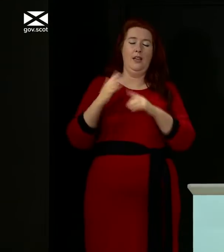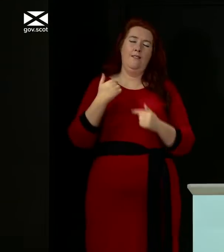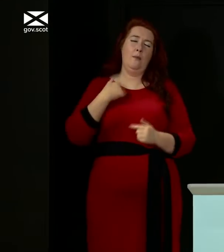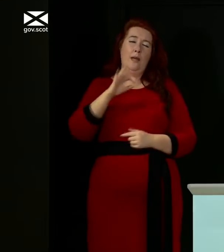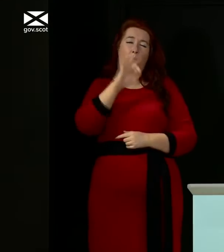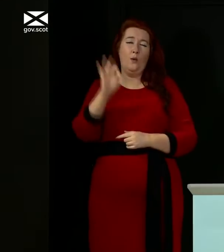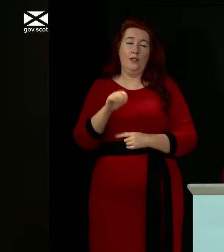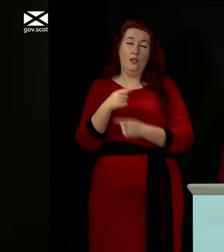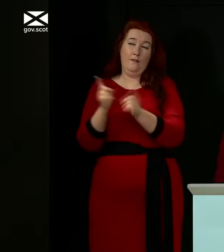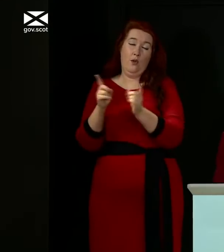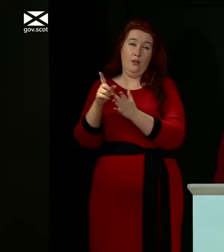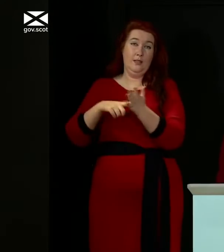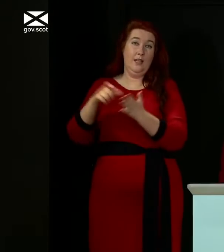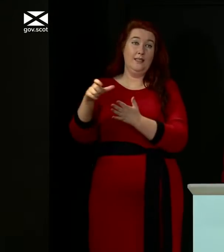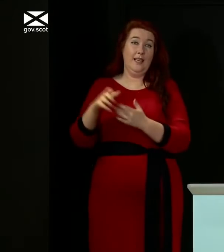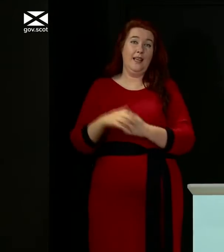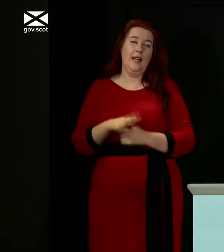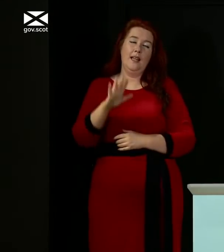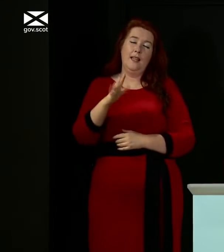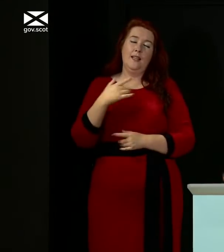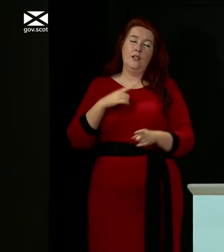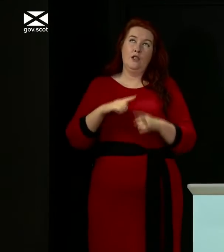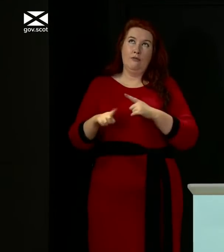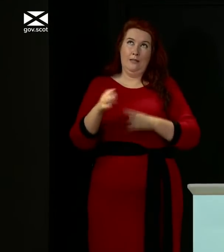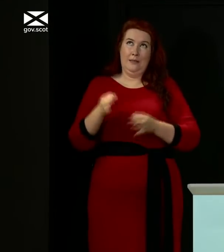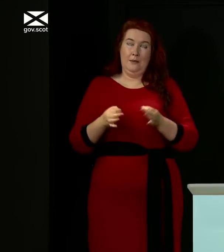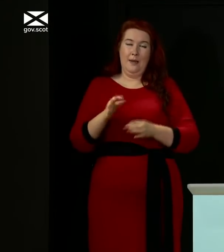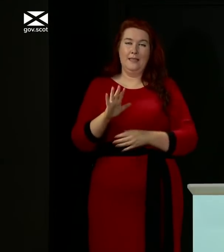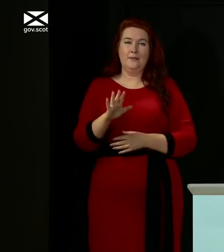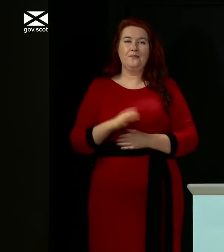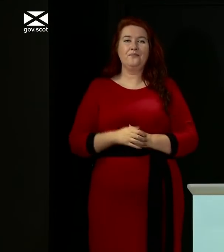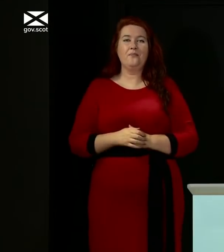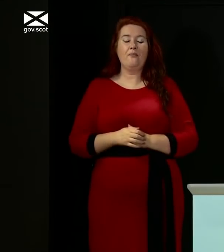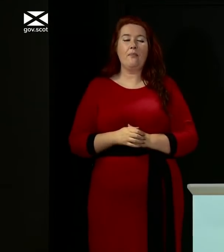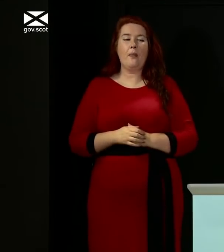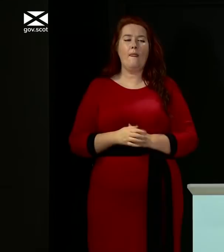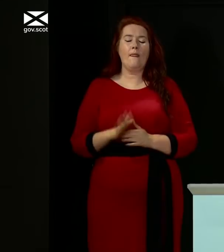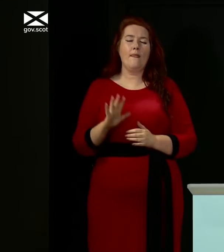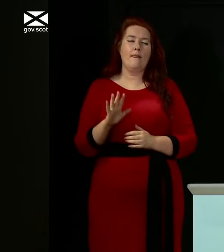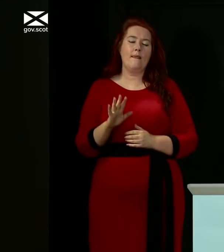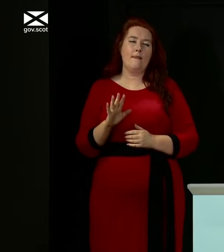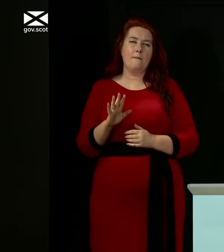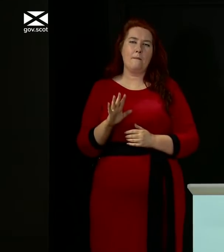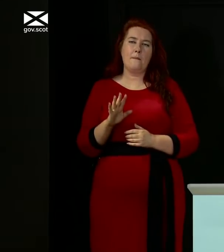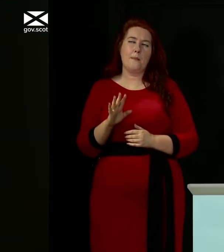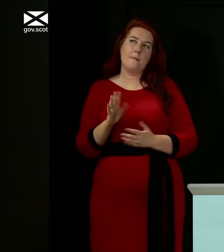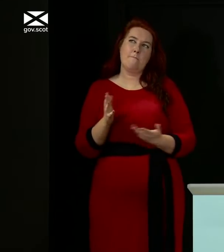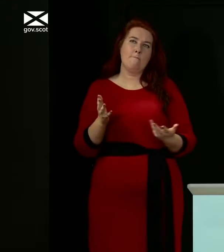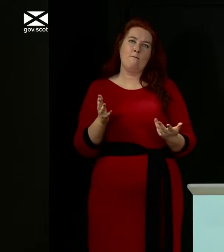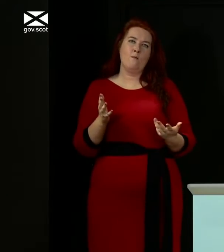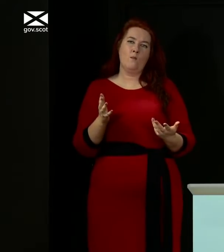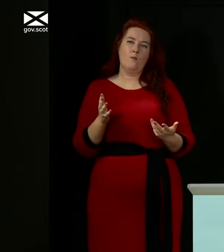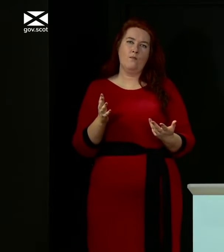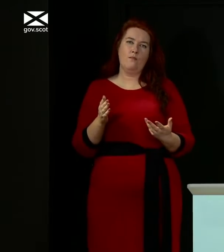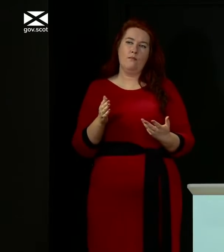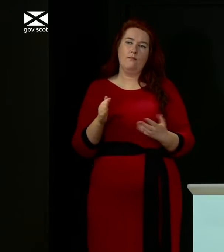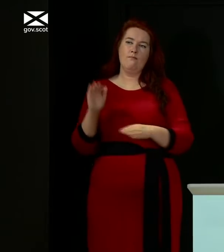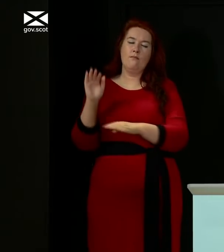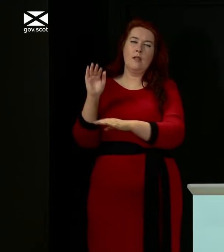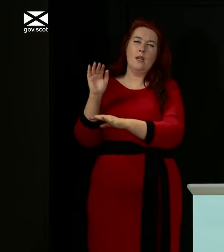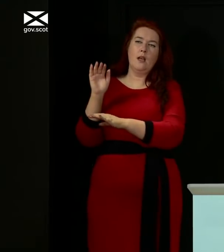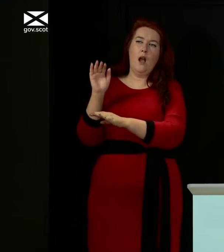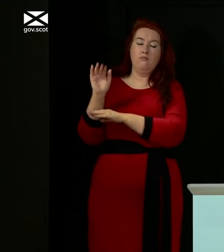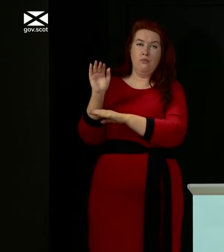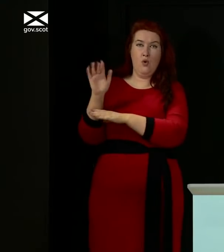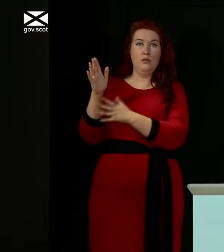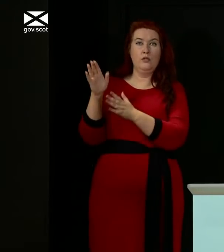Celtic, and I'll try to be diplomatic here, is not so much are they overseas at a training